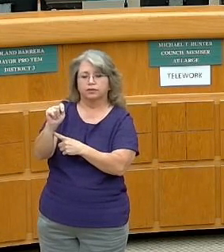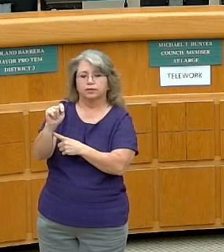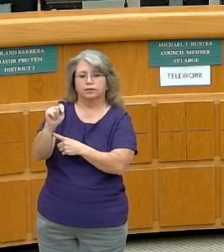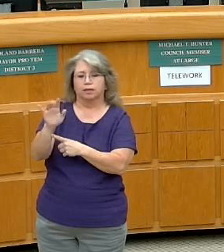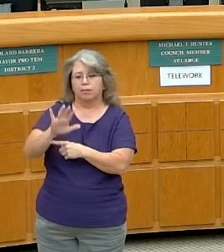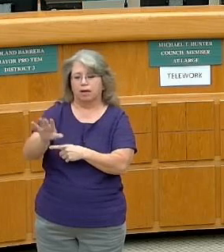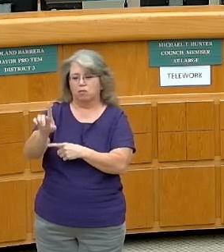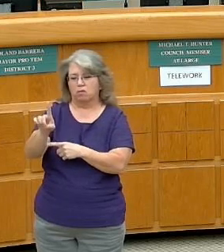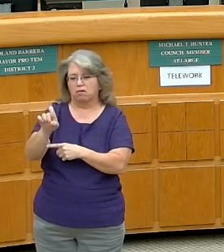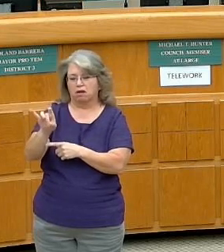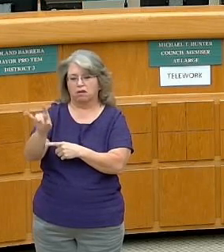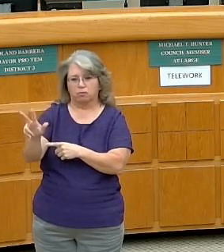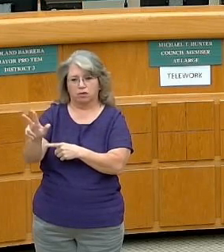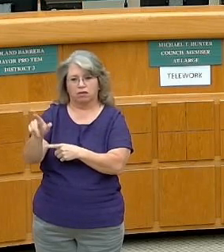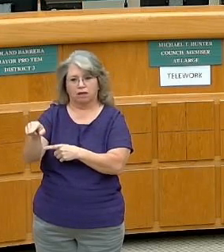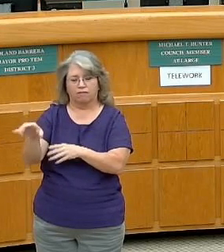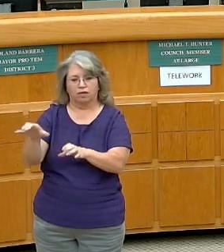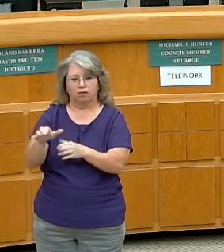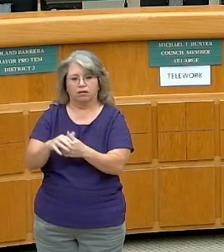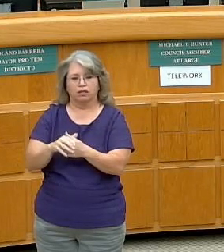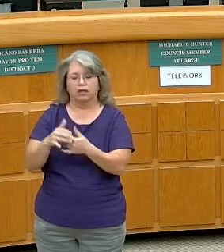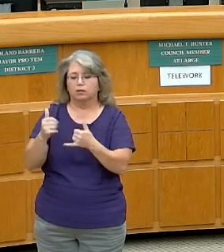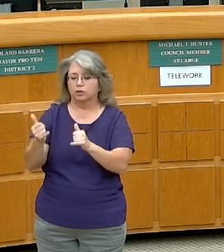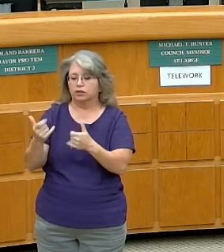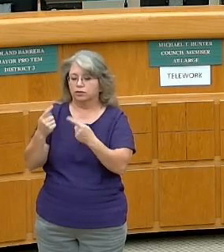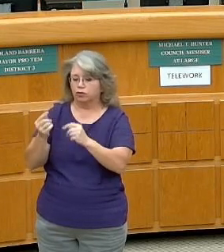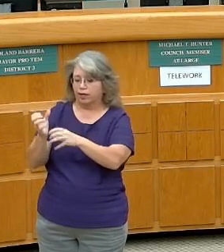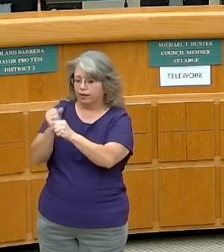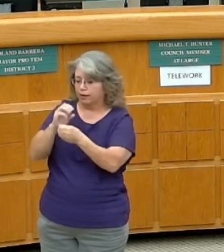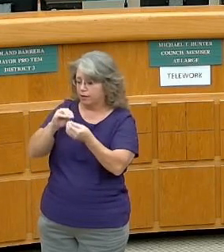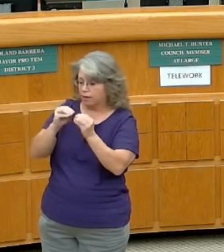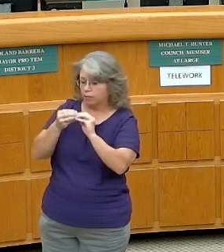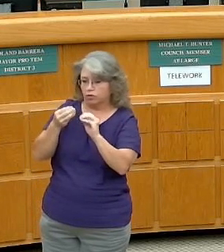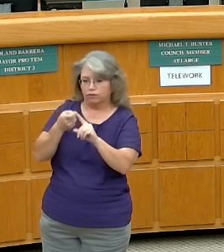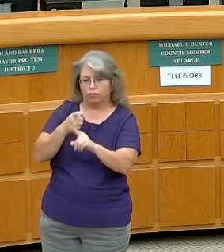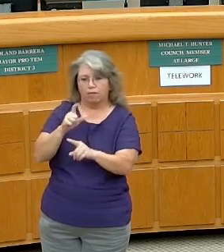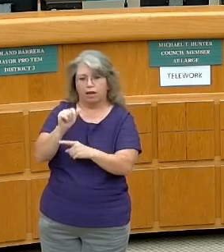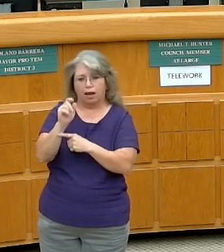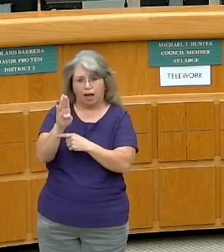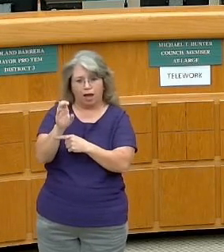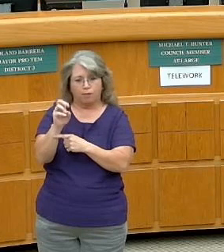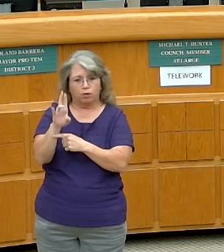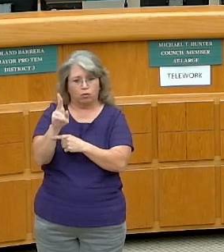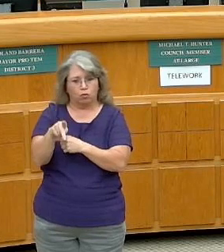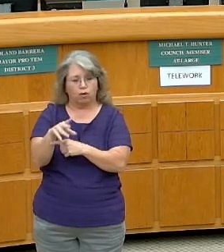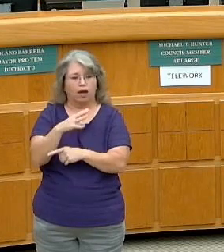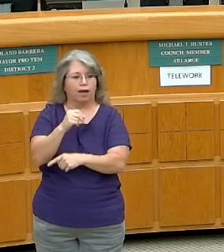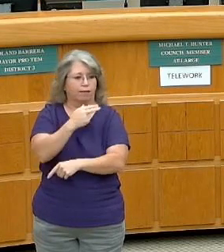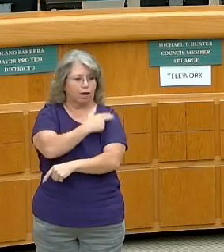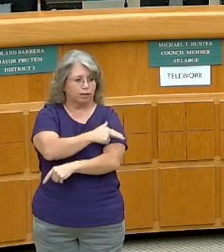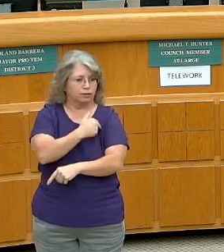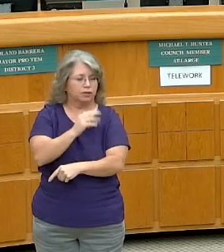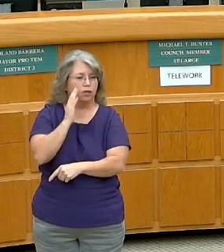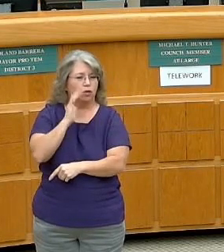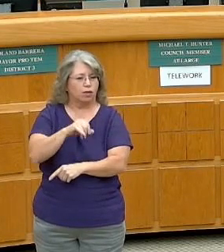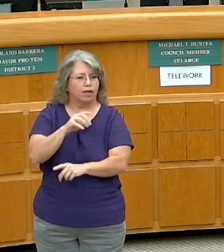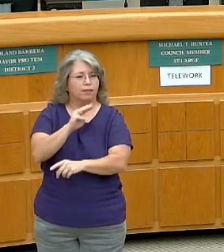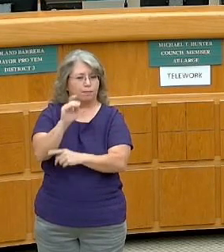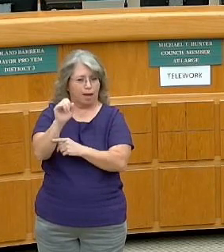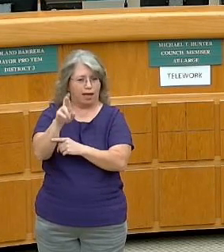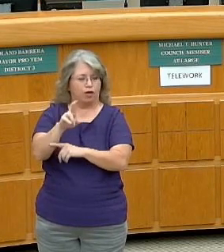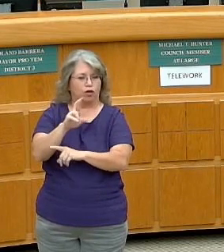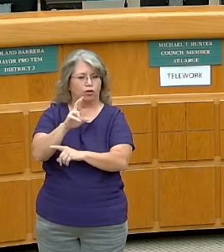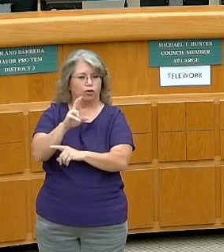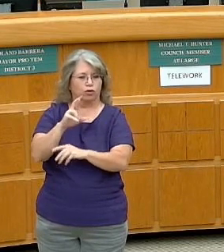working with other private labs to include LabCorp and some of the hospitals. We know that the mayor has issued an order that requires